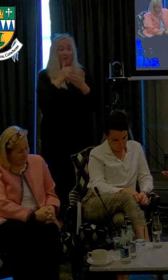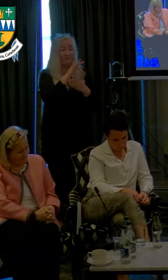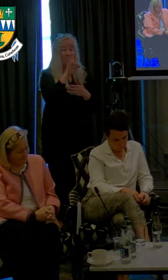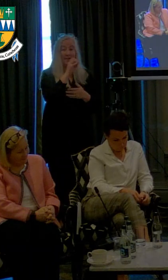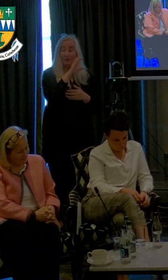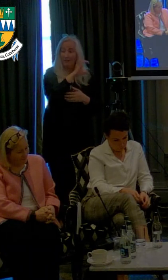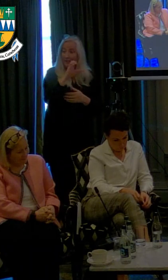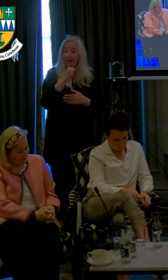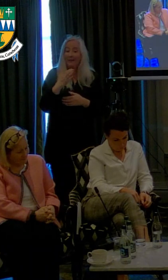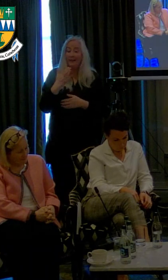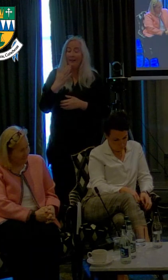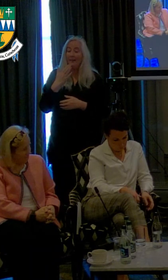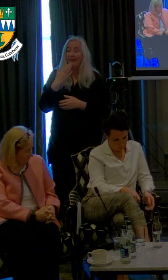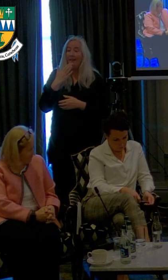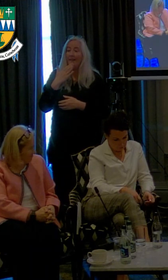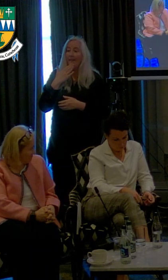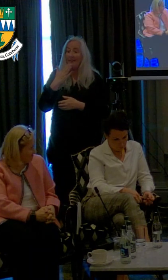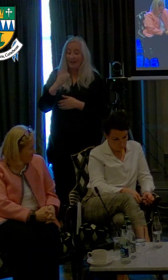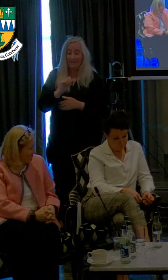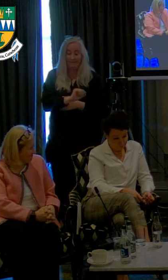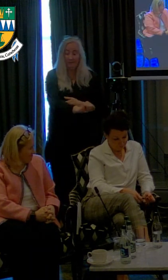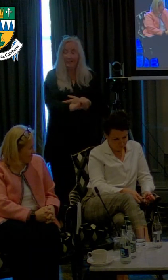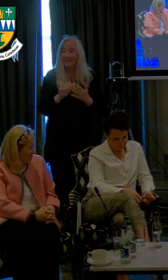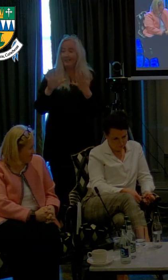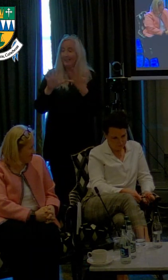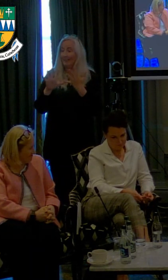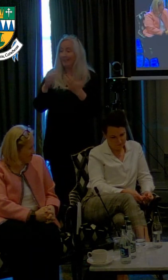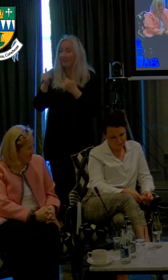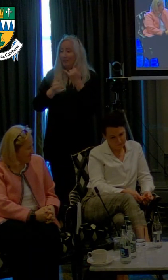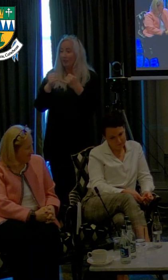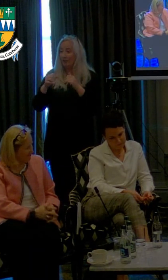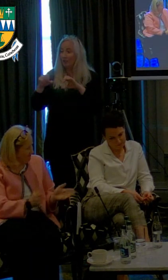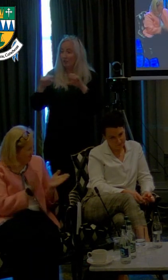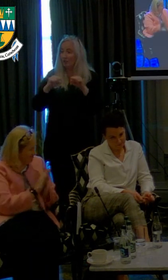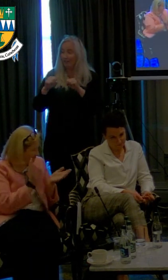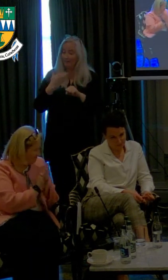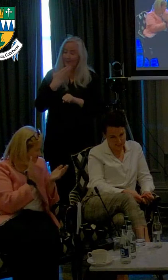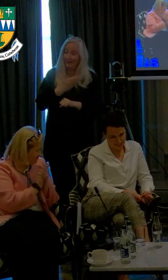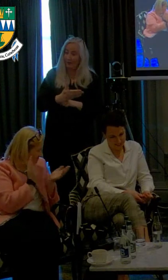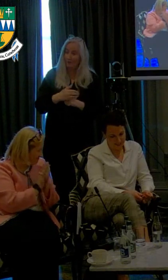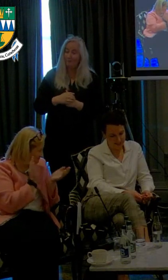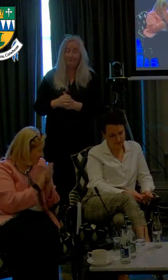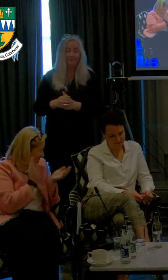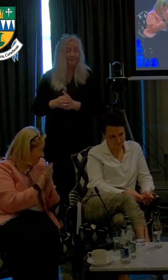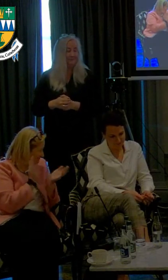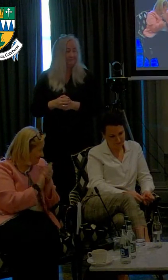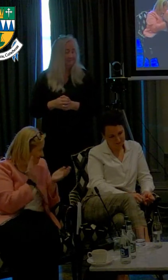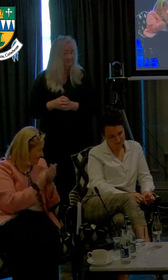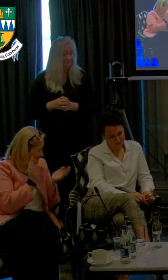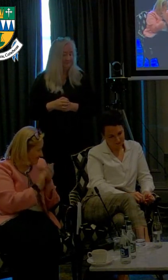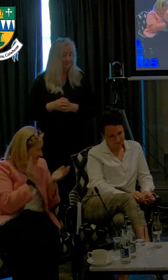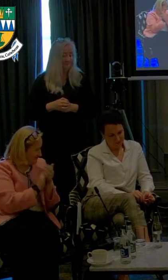thank Aoife for her 10-year service and to wish her well.